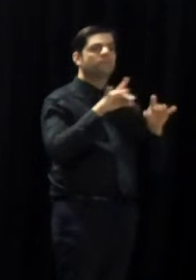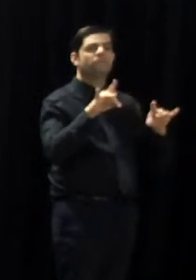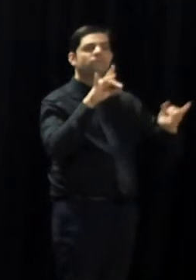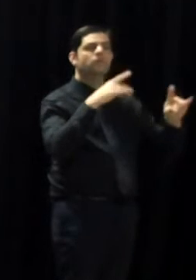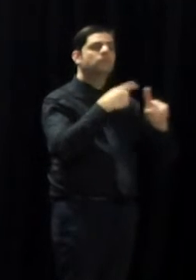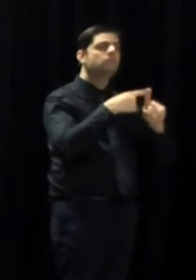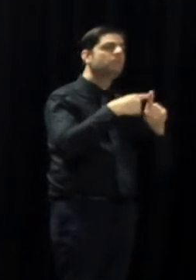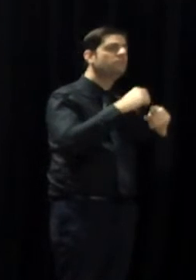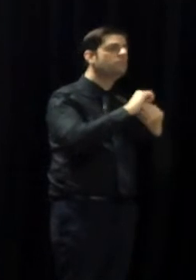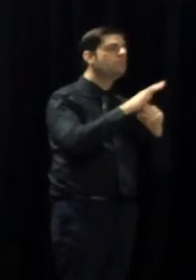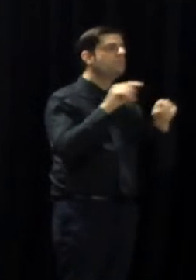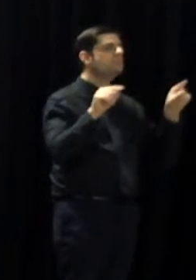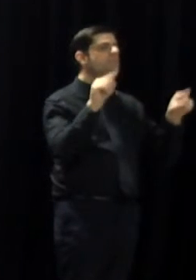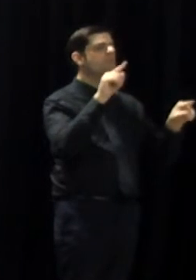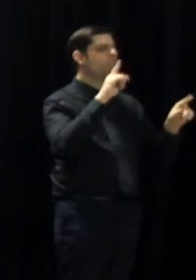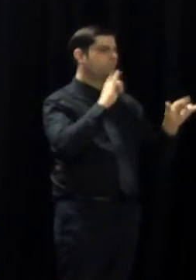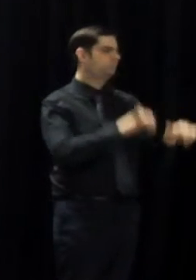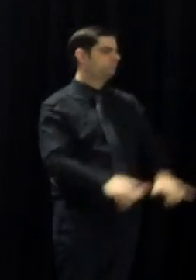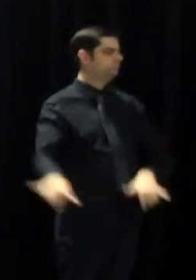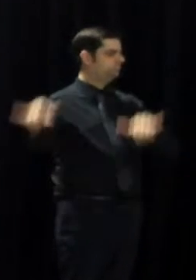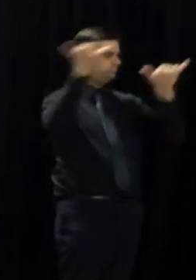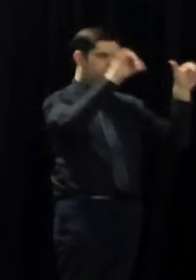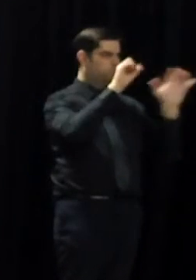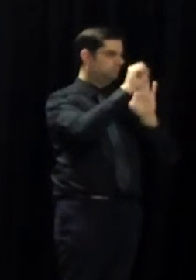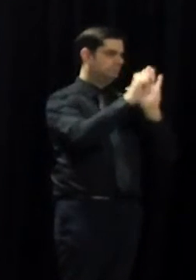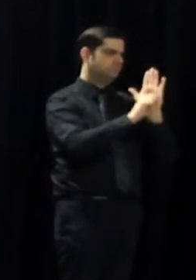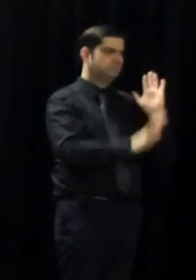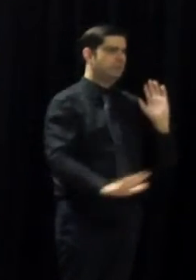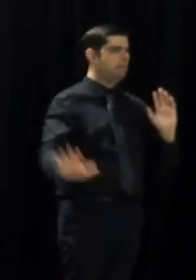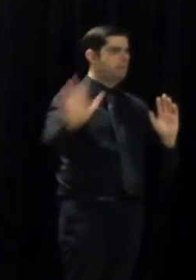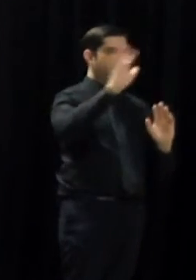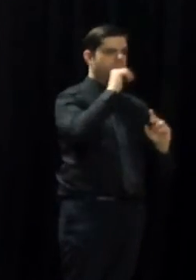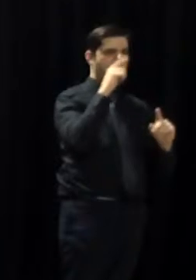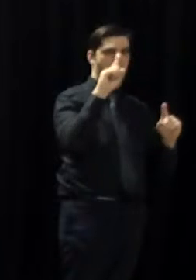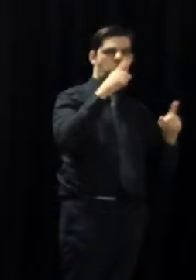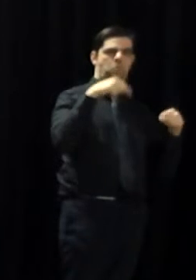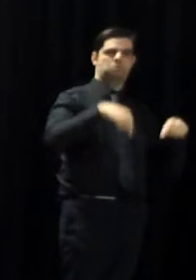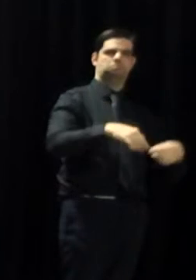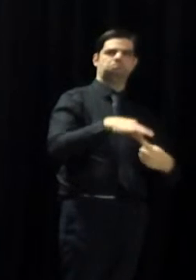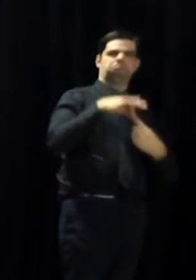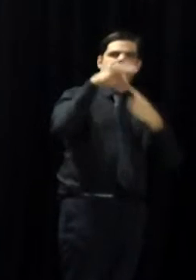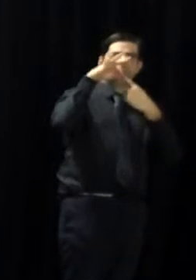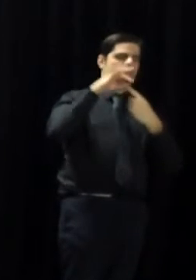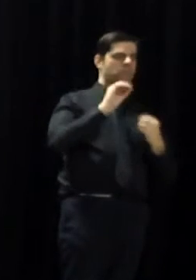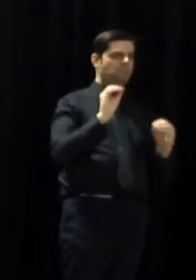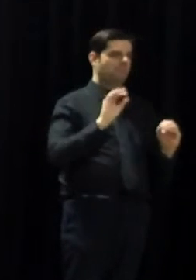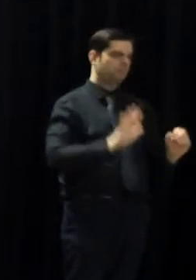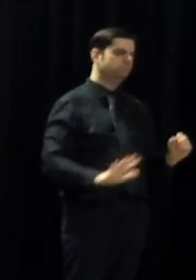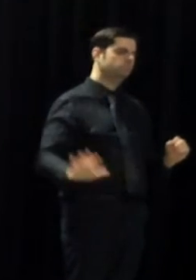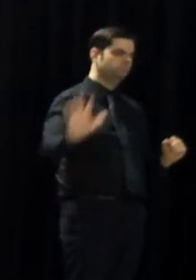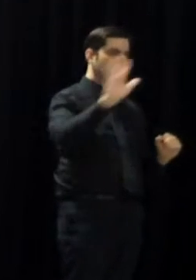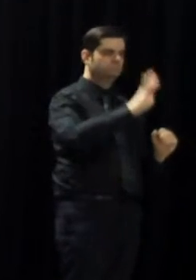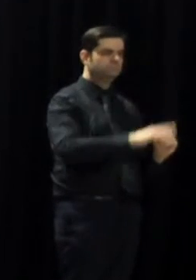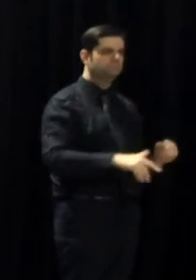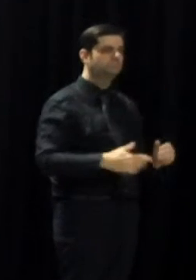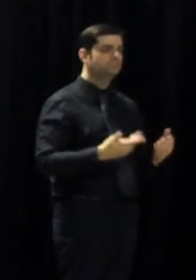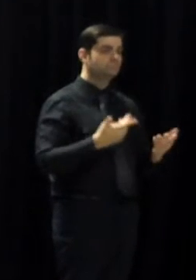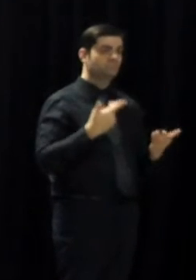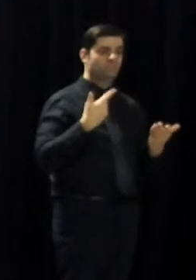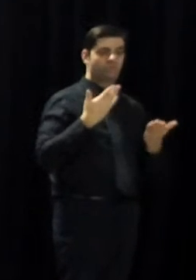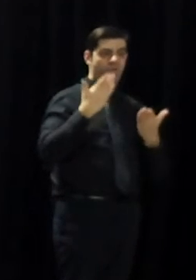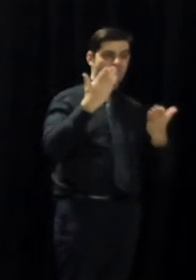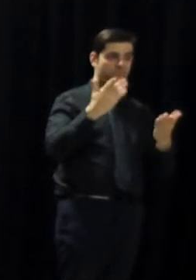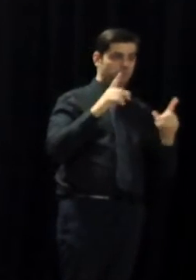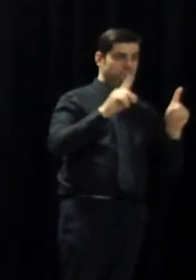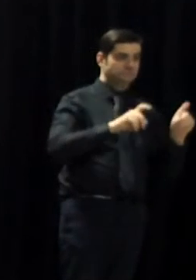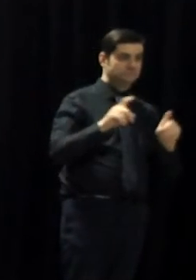So we've offered testing capacity to have people go help do this if they need